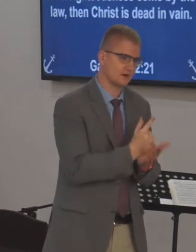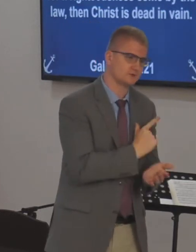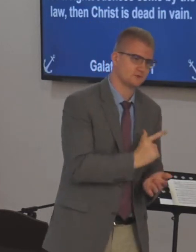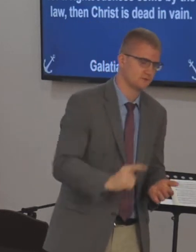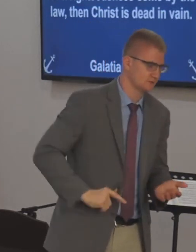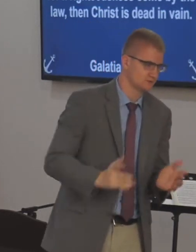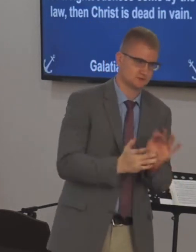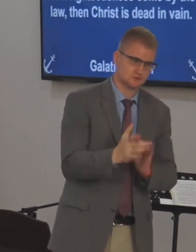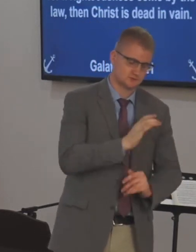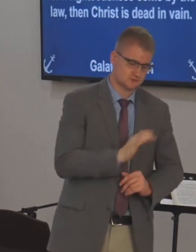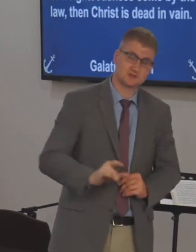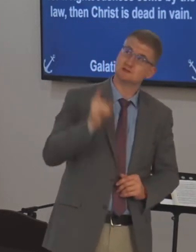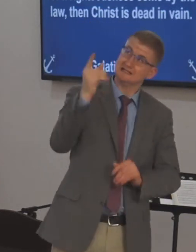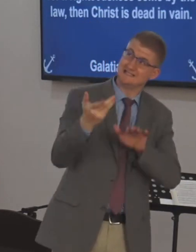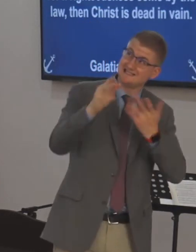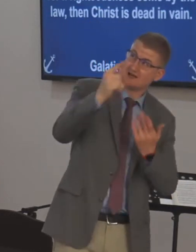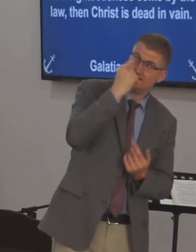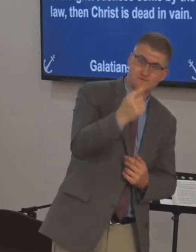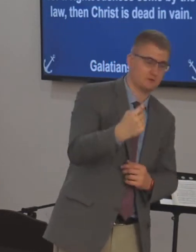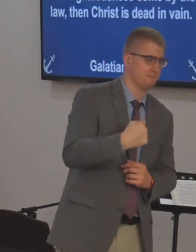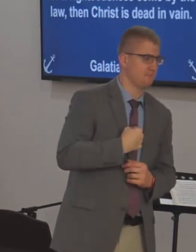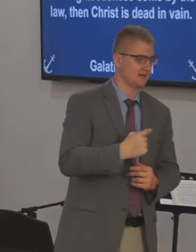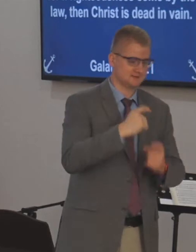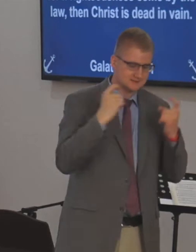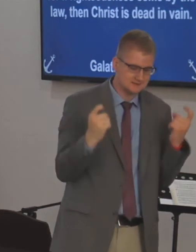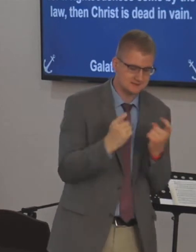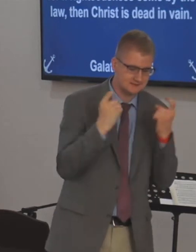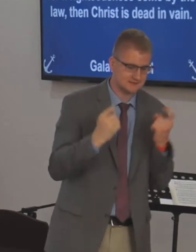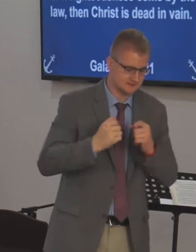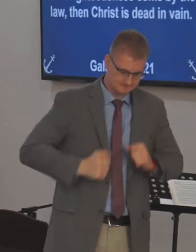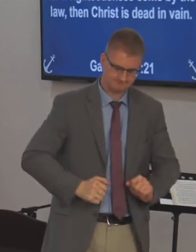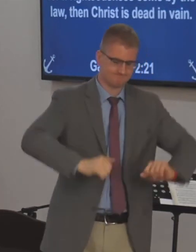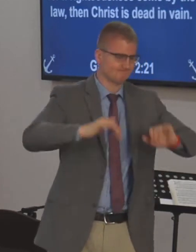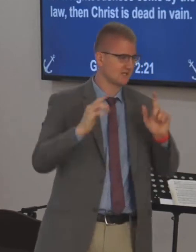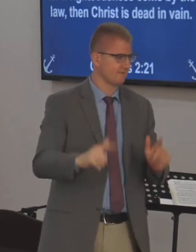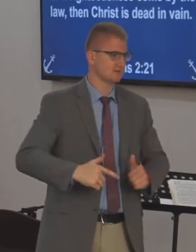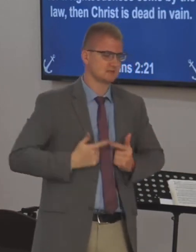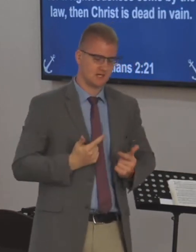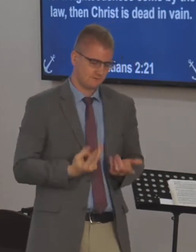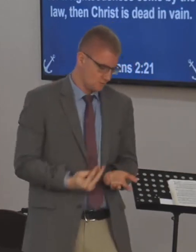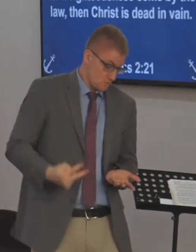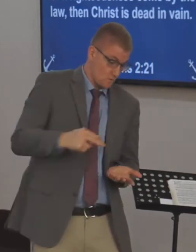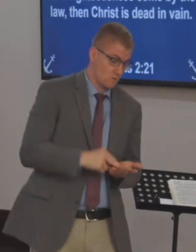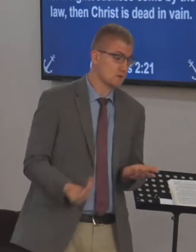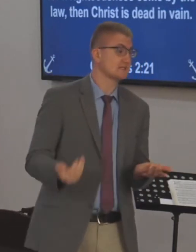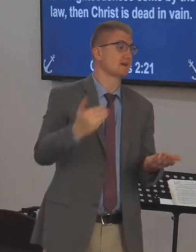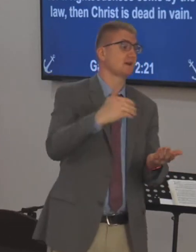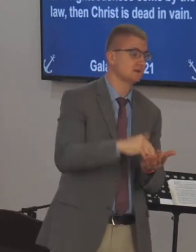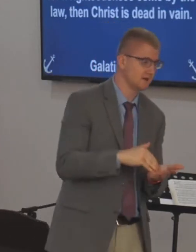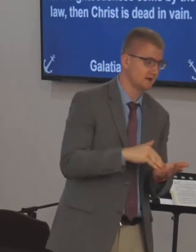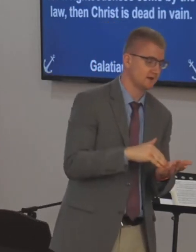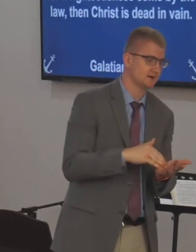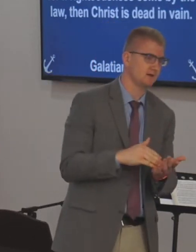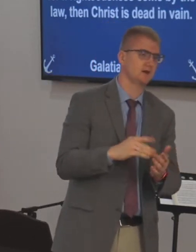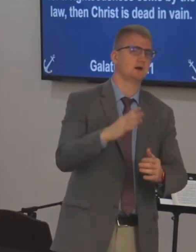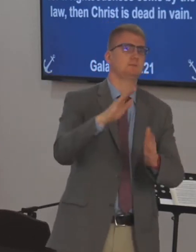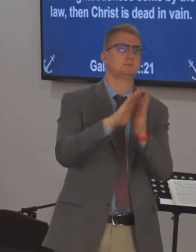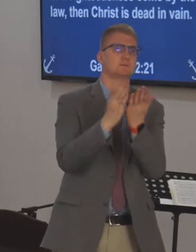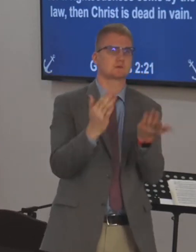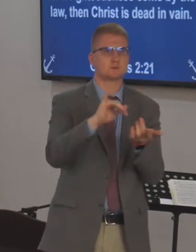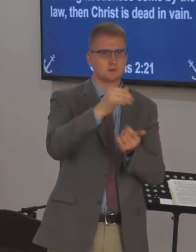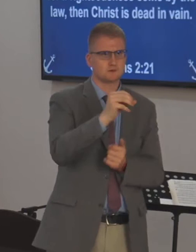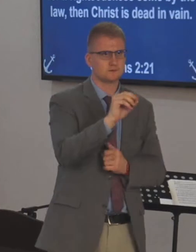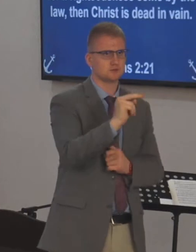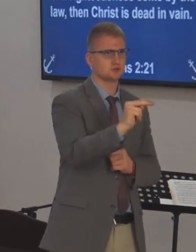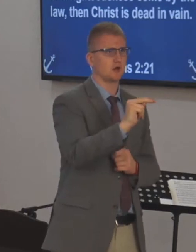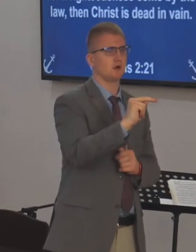that he died for my sins. He was buried. He shed his blood. He rose again. And in the book of John, I saw it